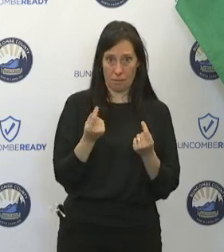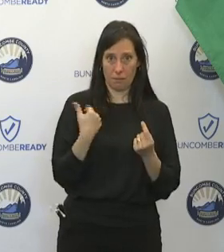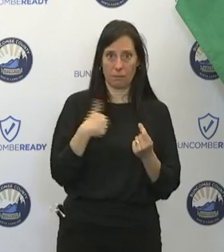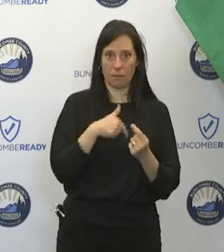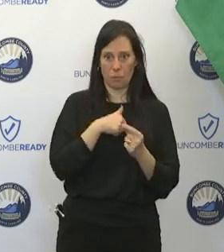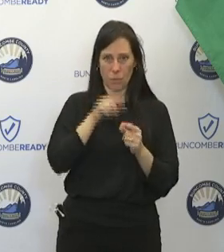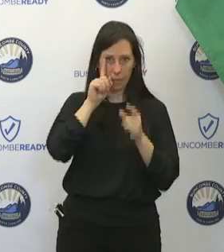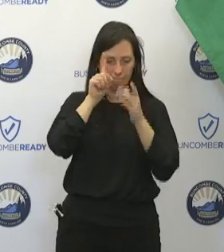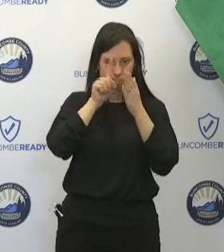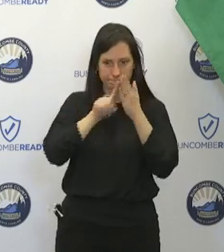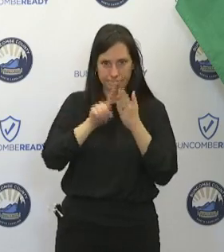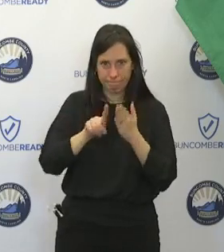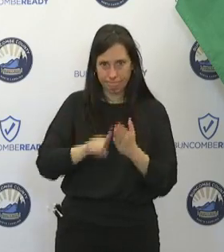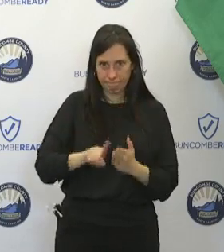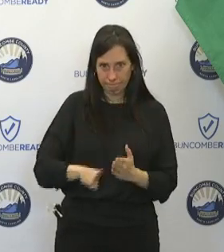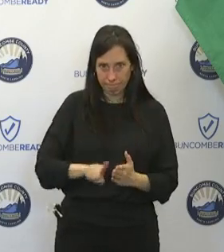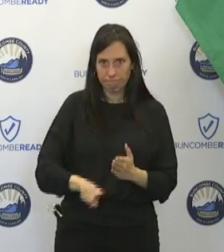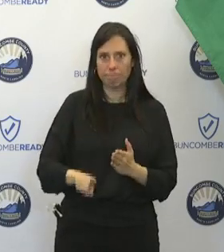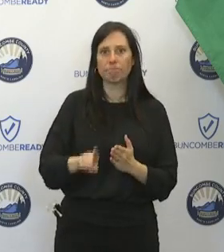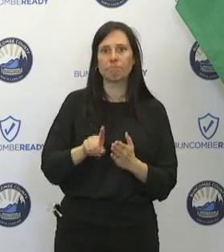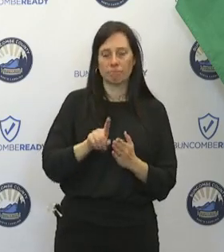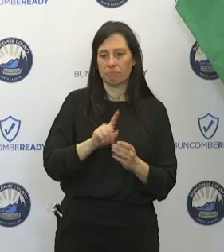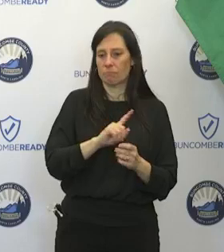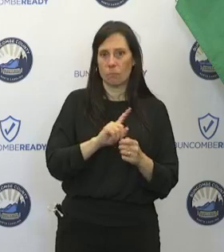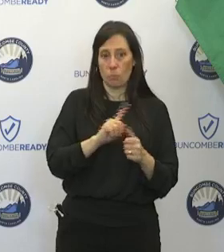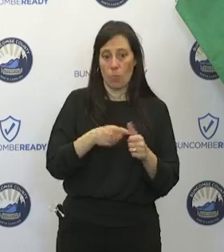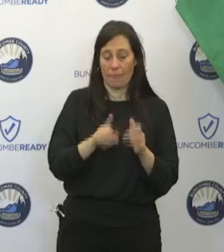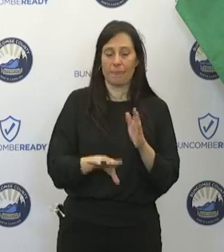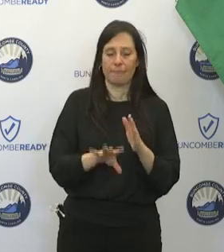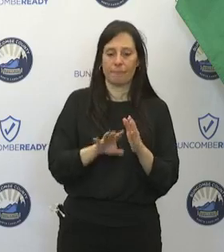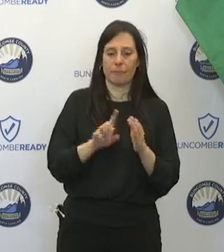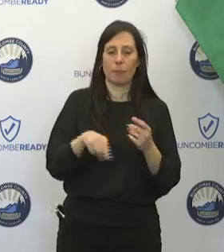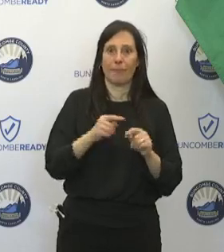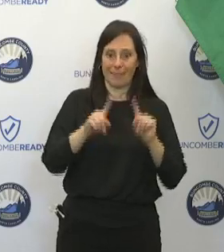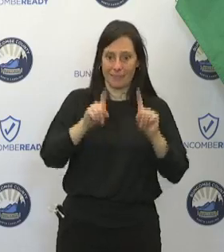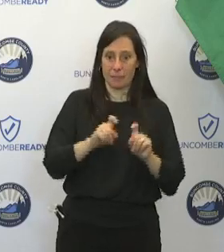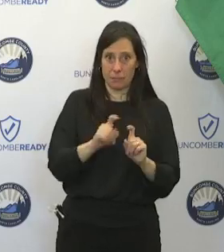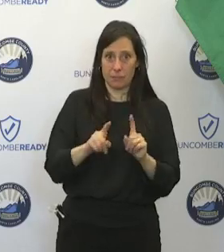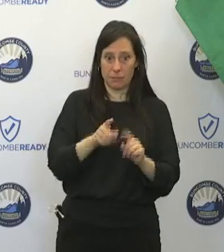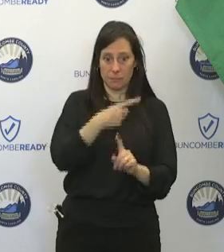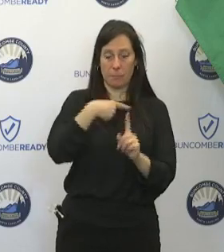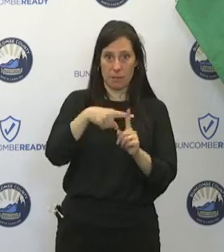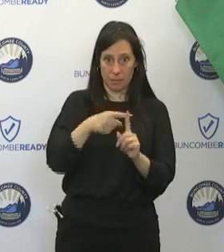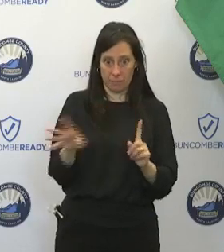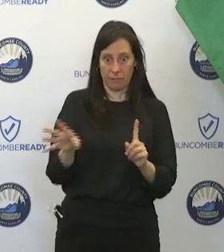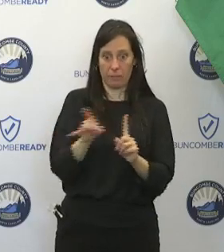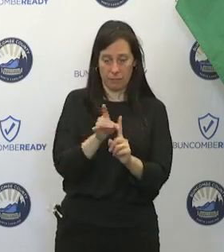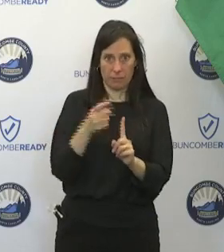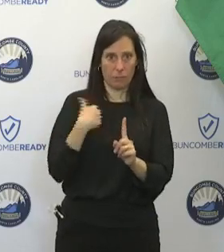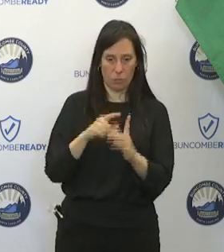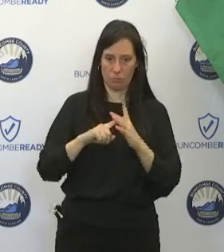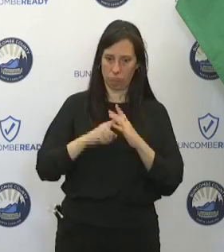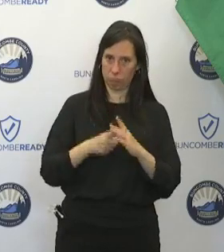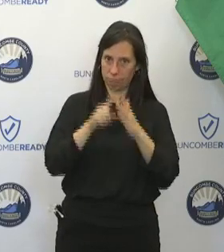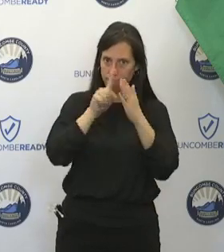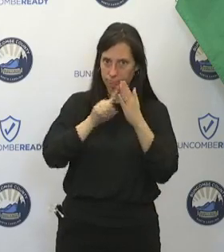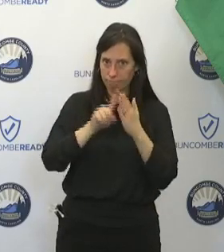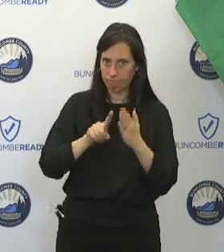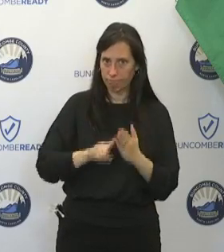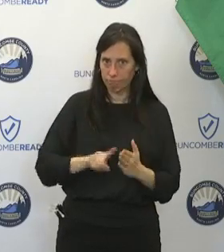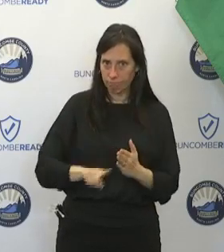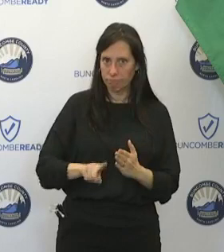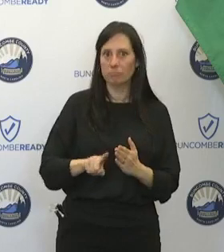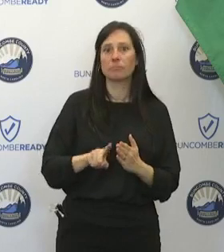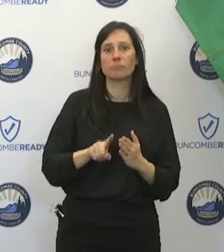at the time of the initial COVID positive result for each of the cases. Please understand that further sequencing